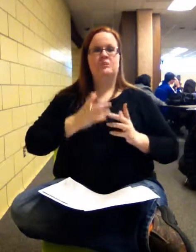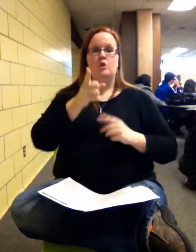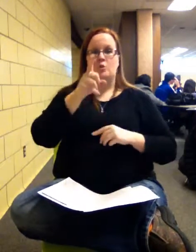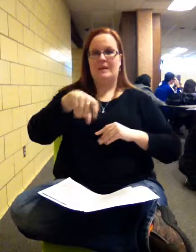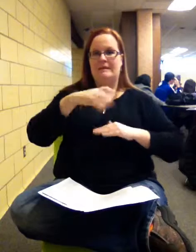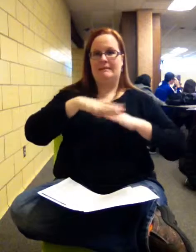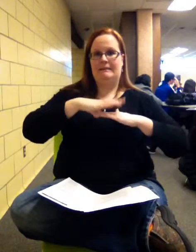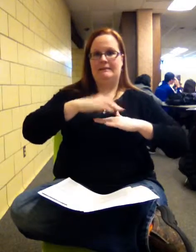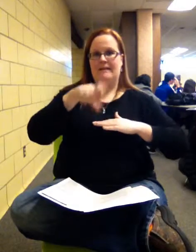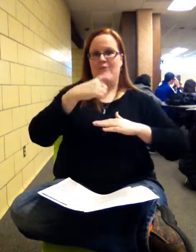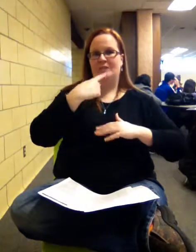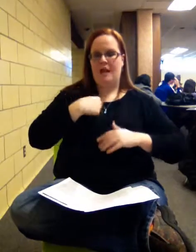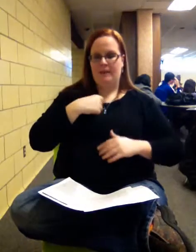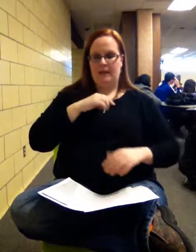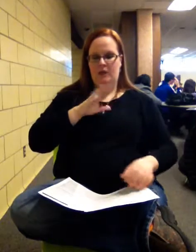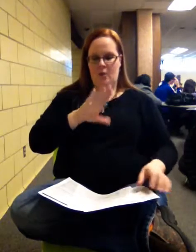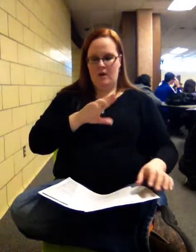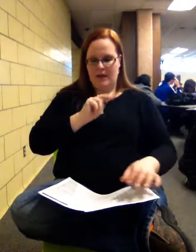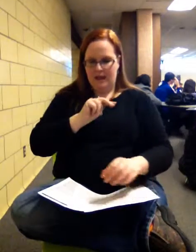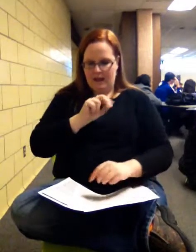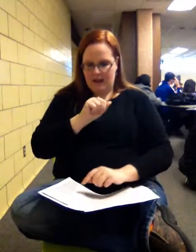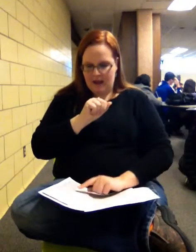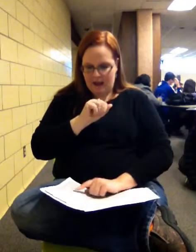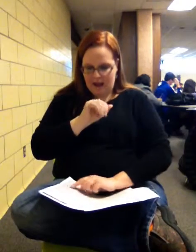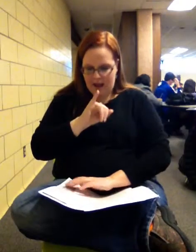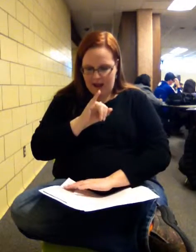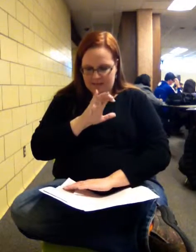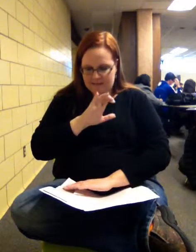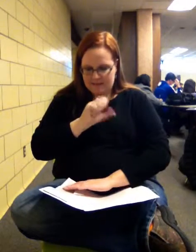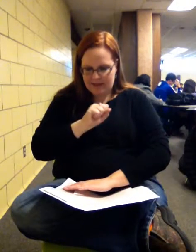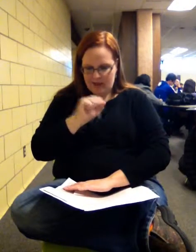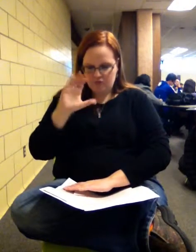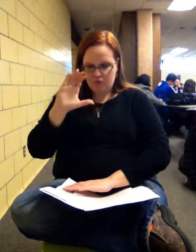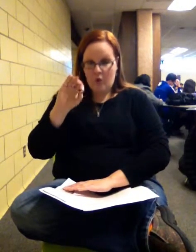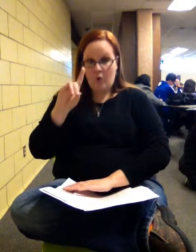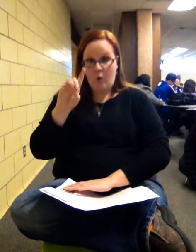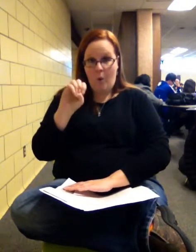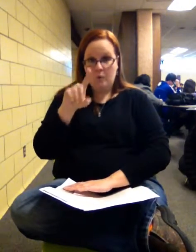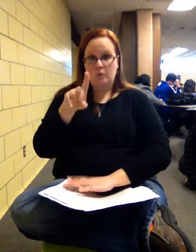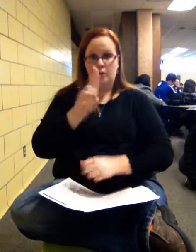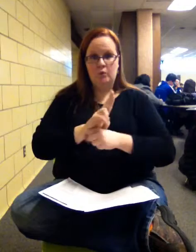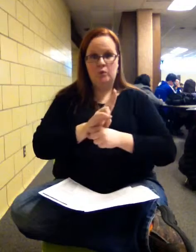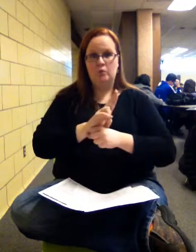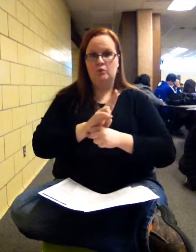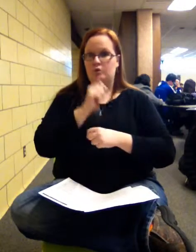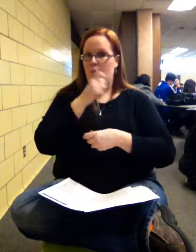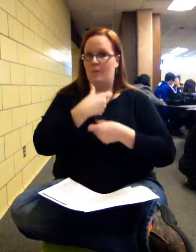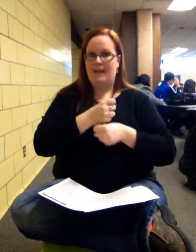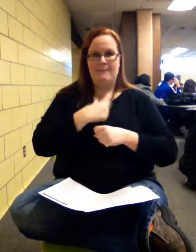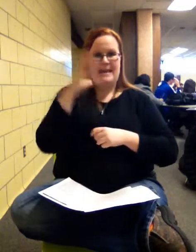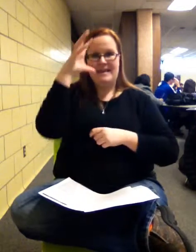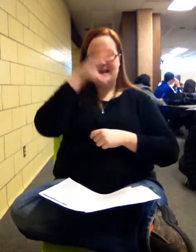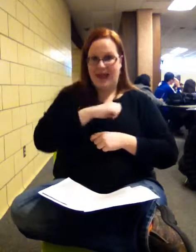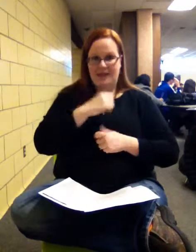code that you used. Don't make me guess what industry you thought they were in. So either give me the